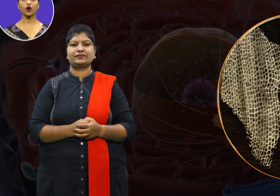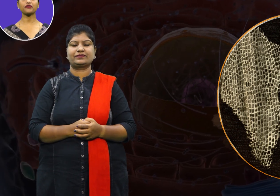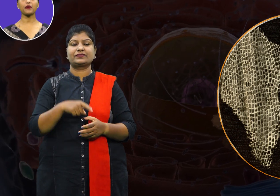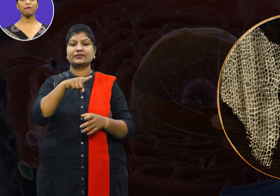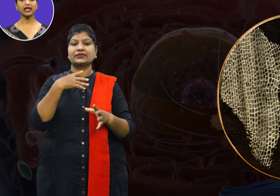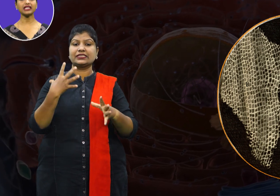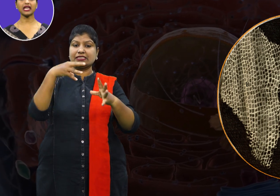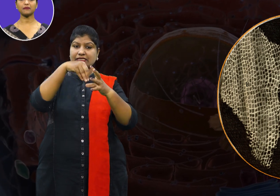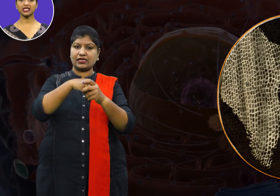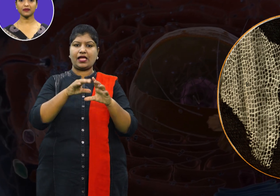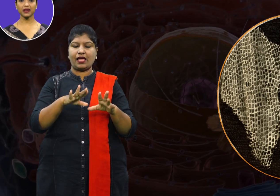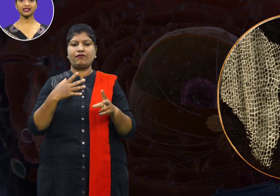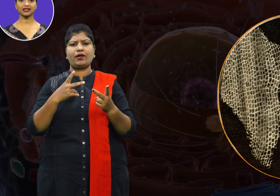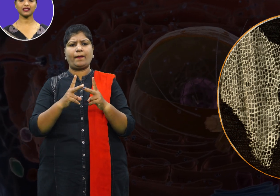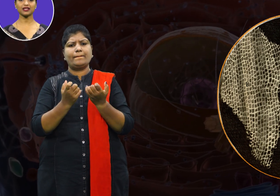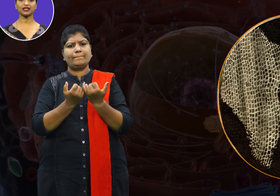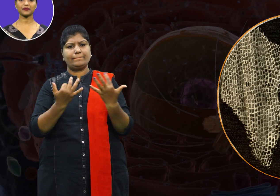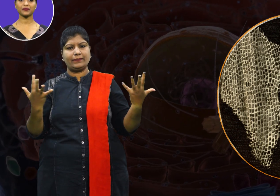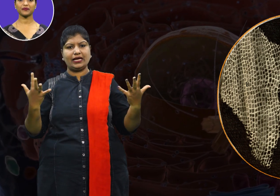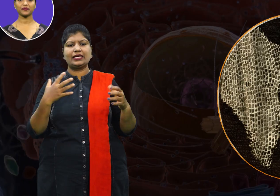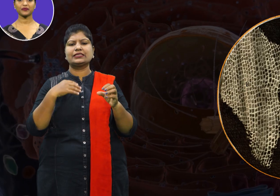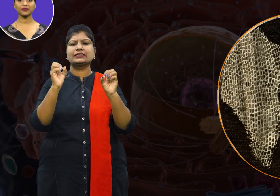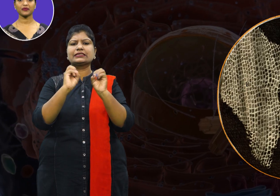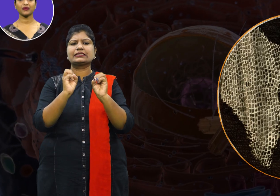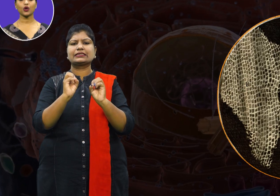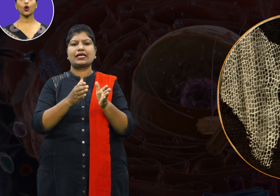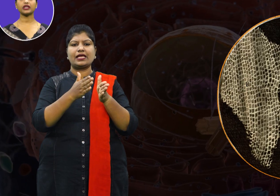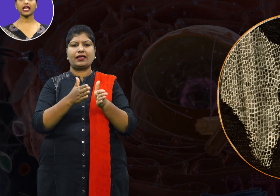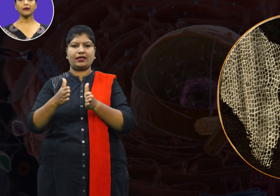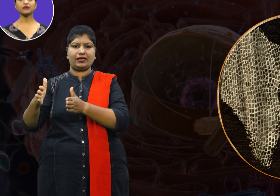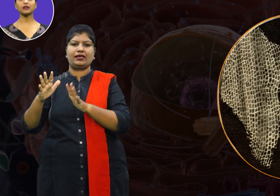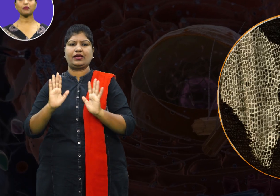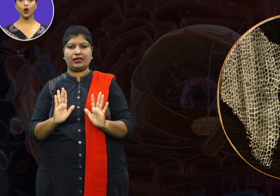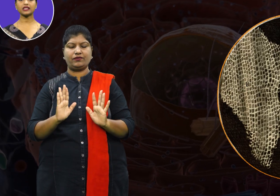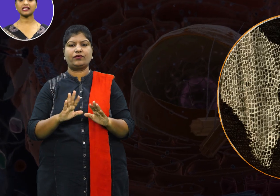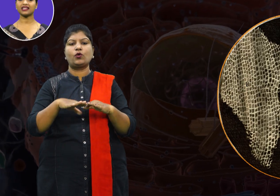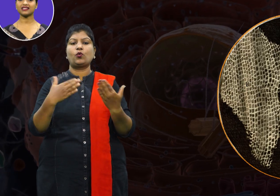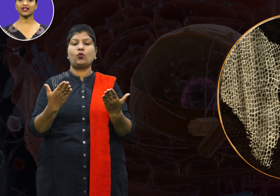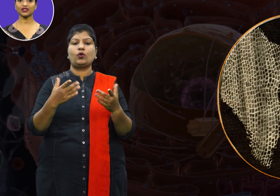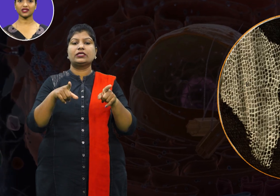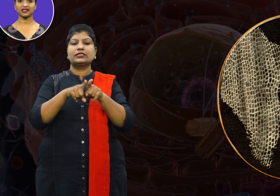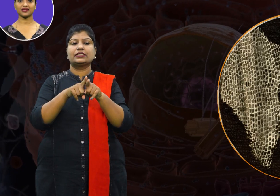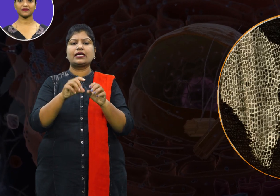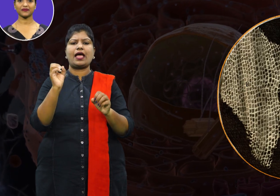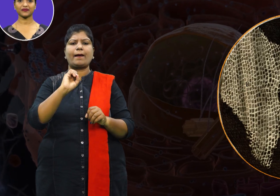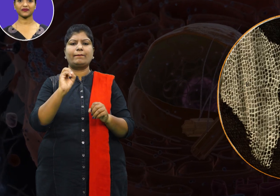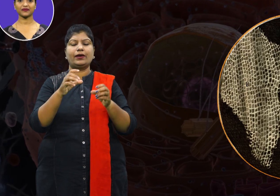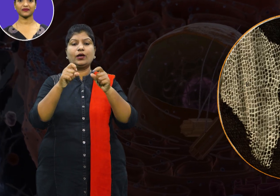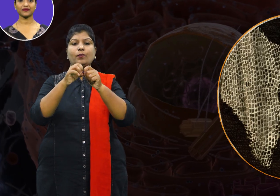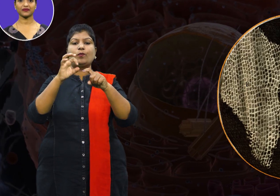consisting of many empty spaces or empty box-like structures.